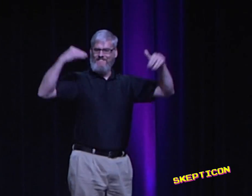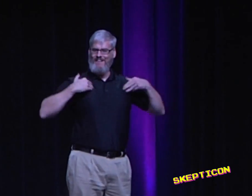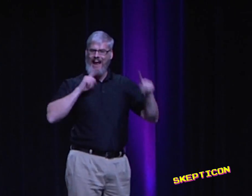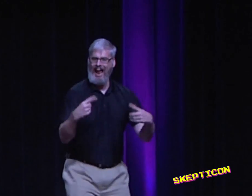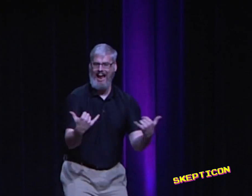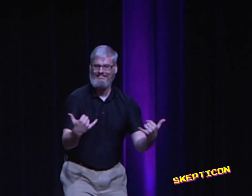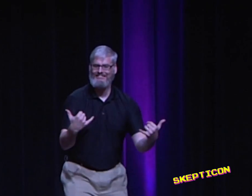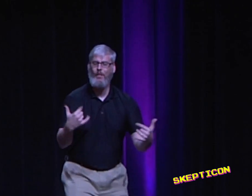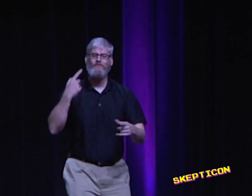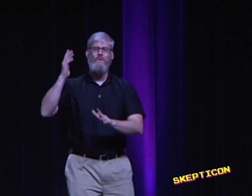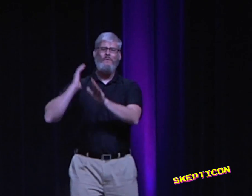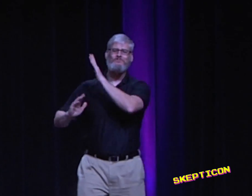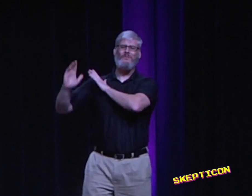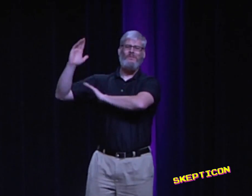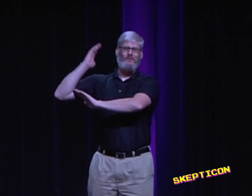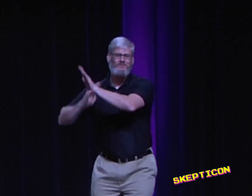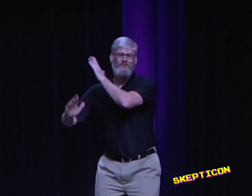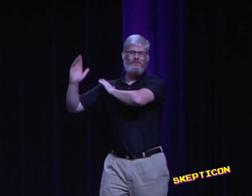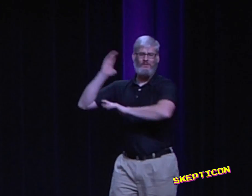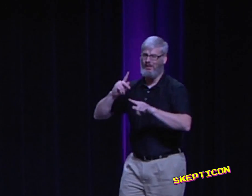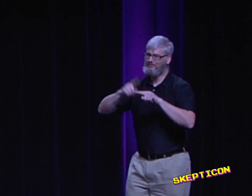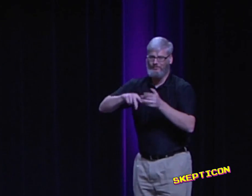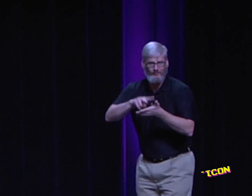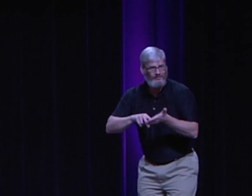from a small gene, and we have evolved ever since.